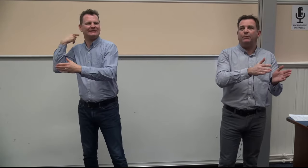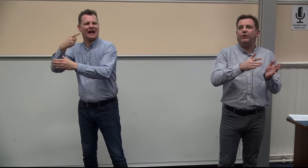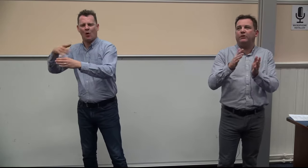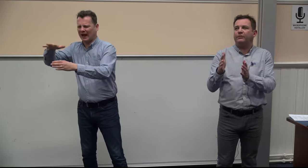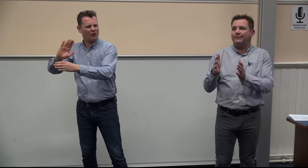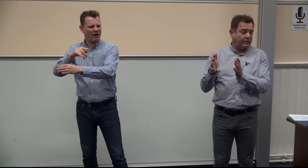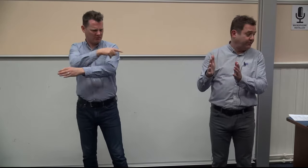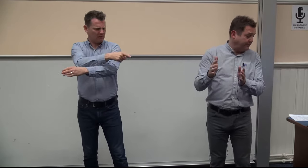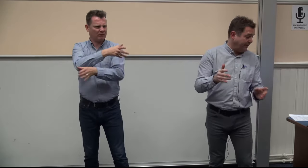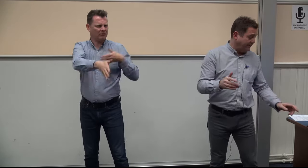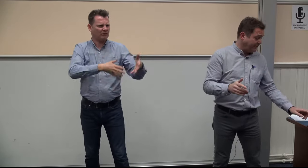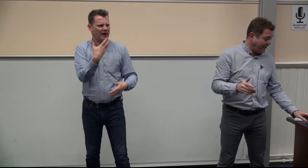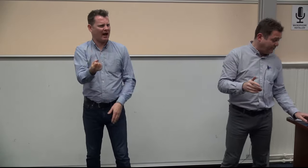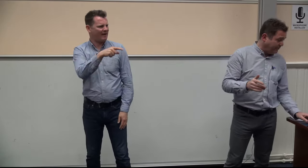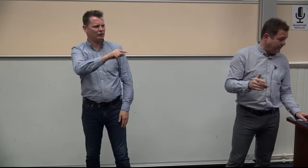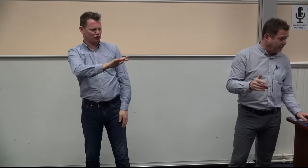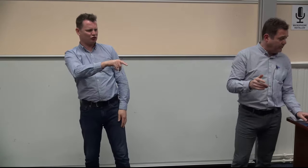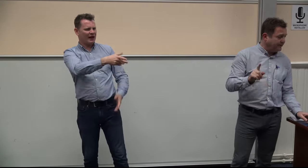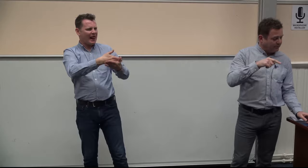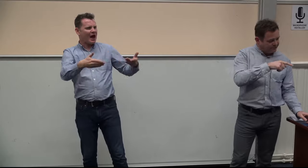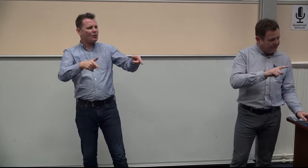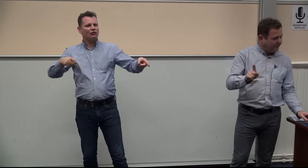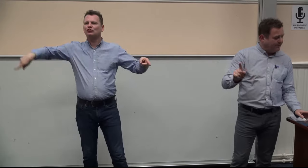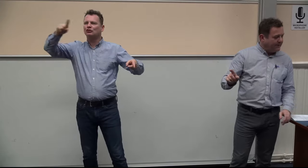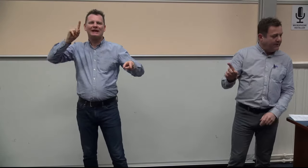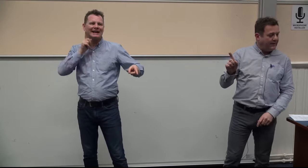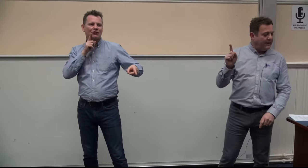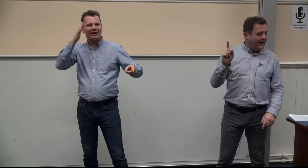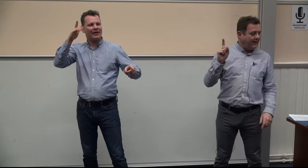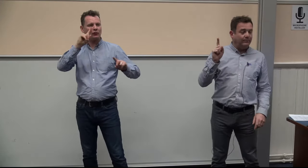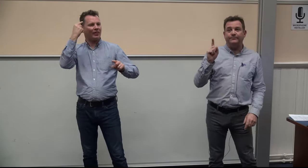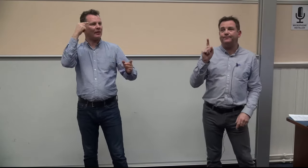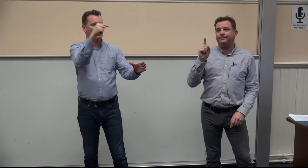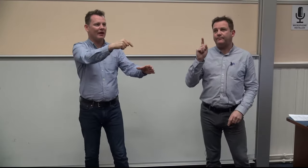thing, but also I'm considering it as a separate building block, that was sound,